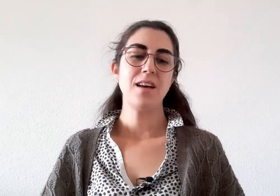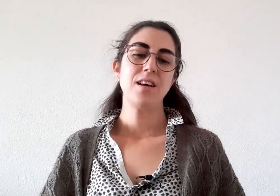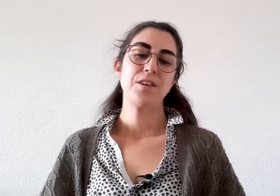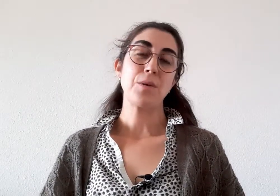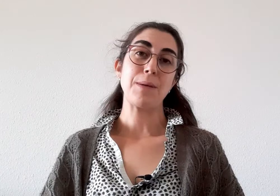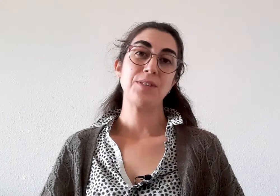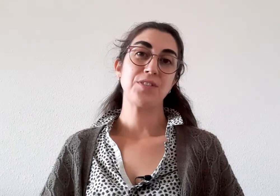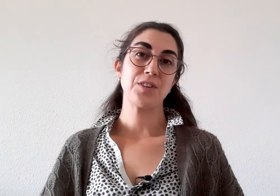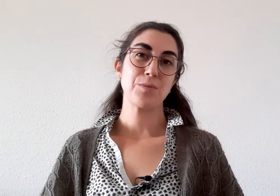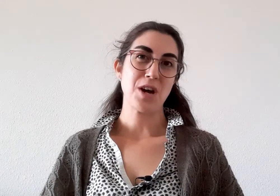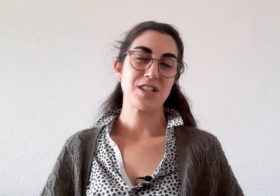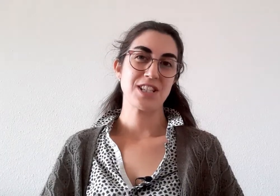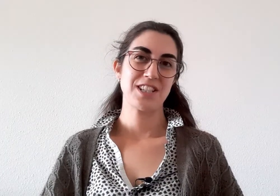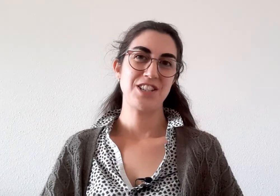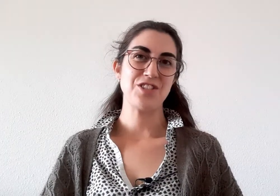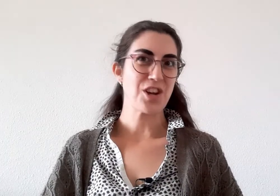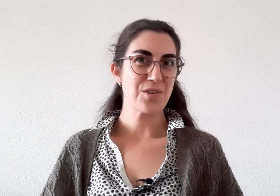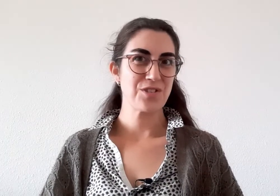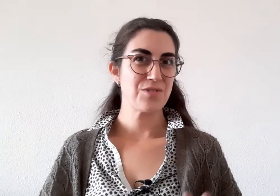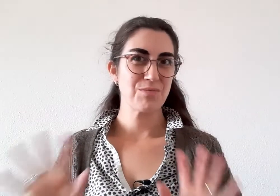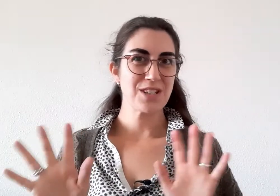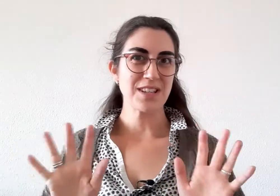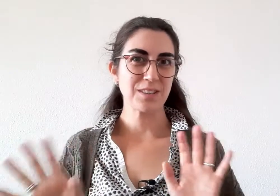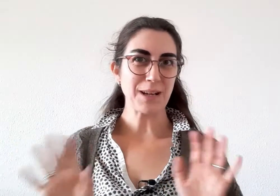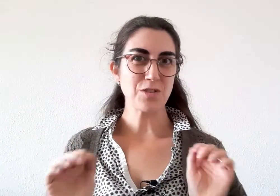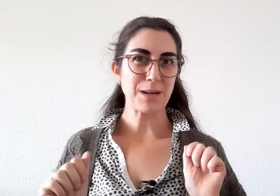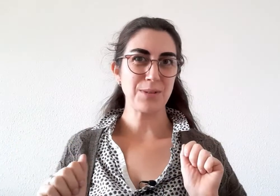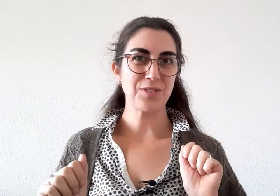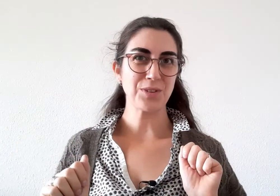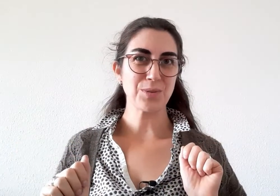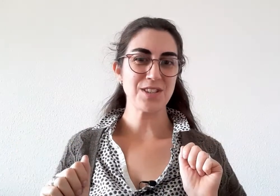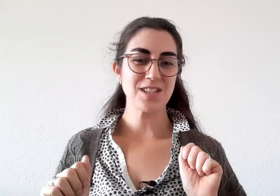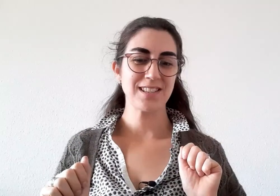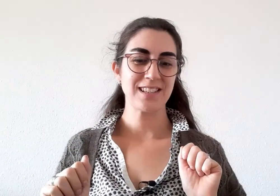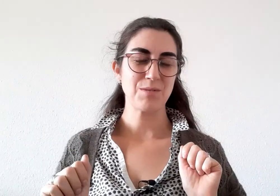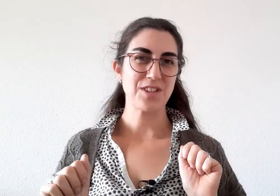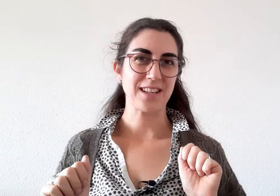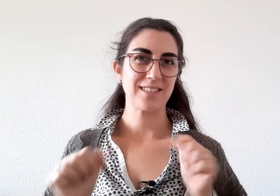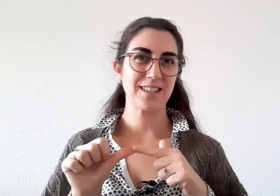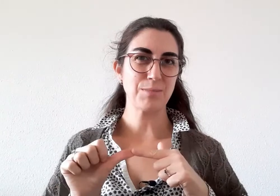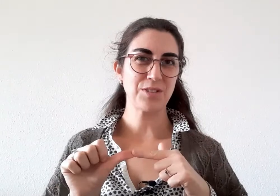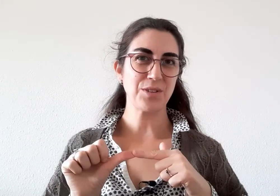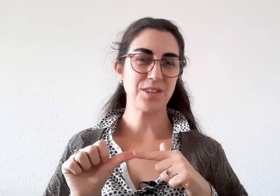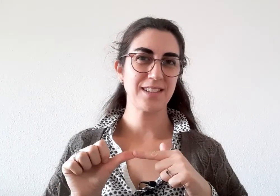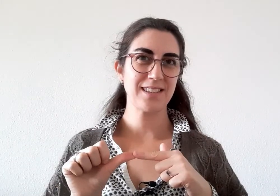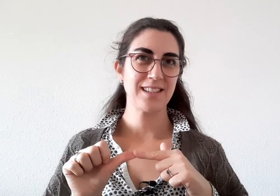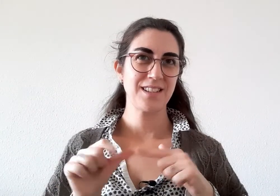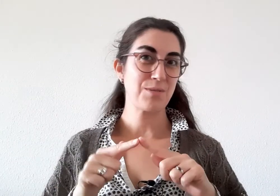Your baby's first word. Do you know when to expect your baby's first word? What do you think? 6 months old? 12 months